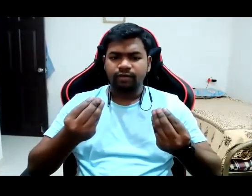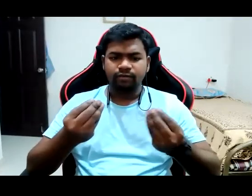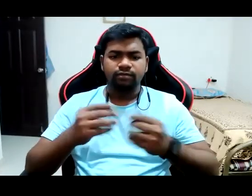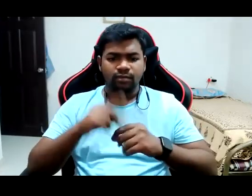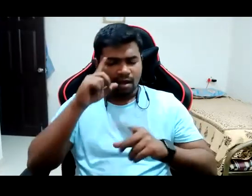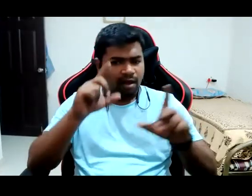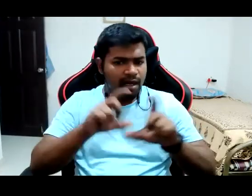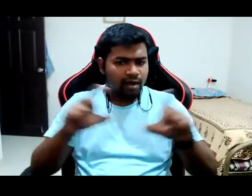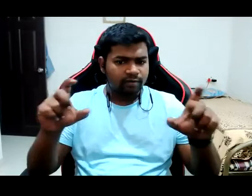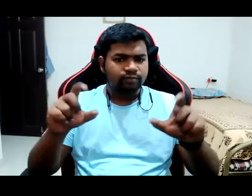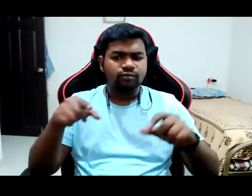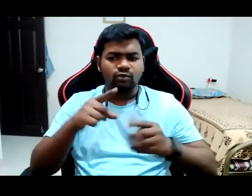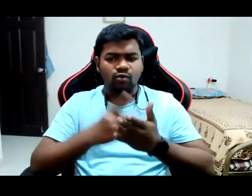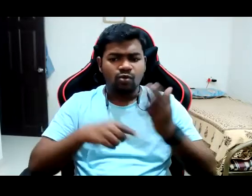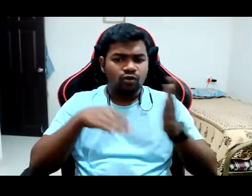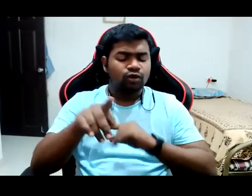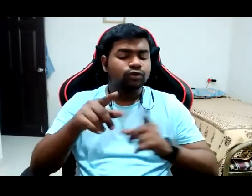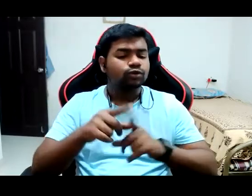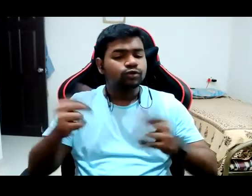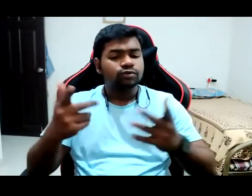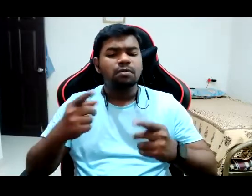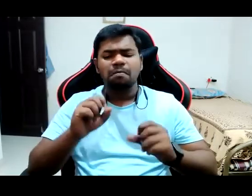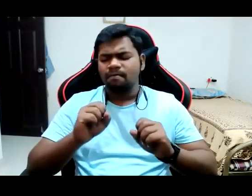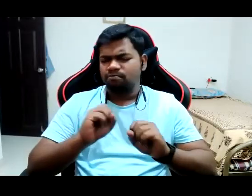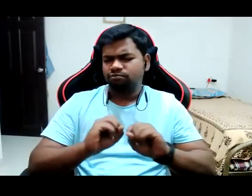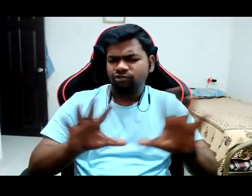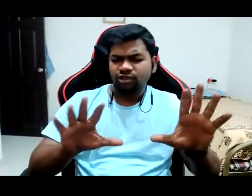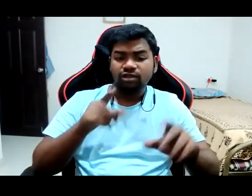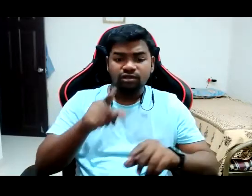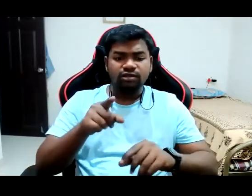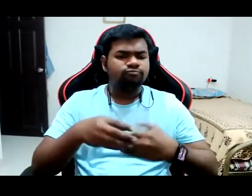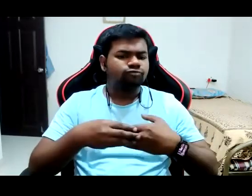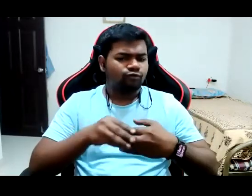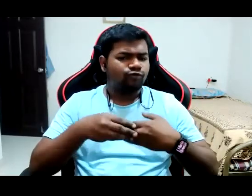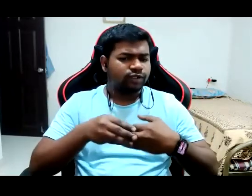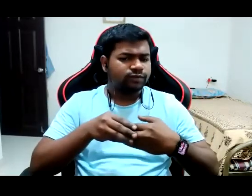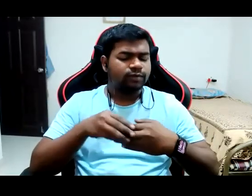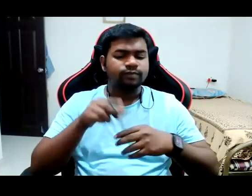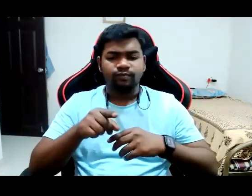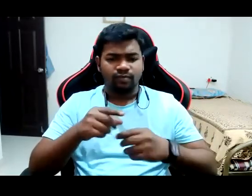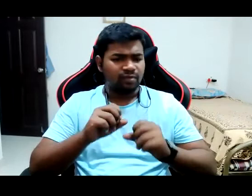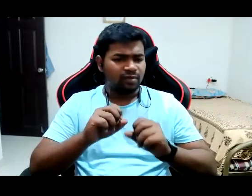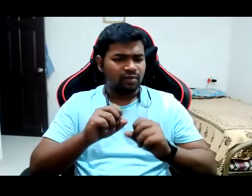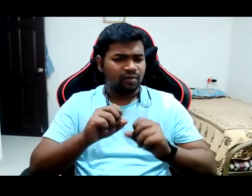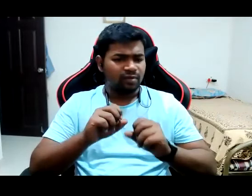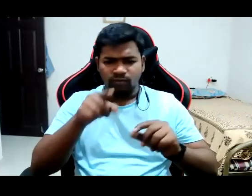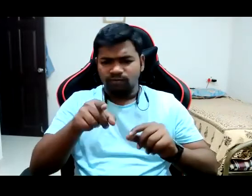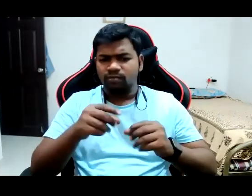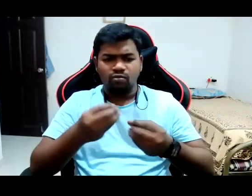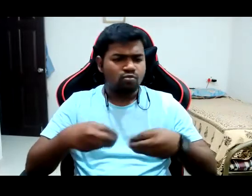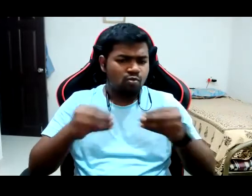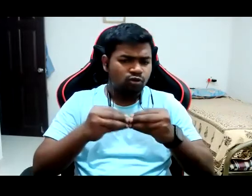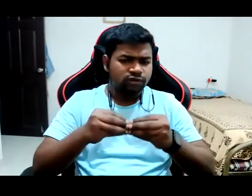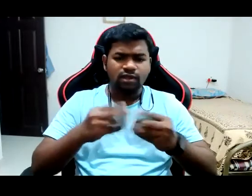or on what is it that you can do. But in general, this is really, really flexible. There are no sort of hard limits in most things, and that